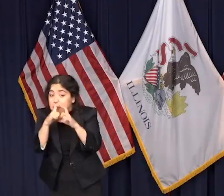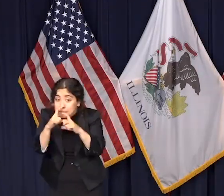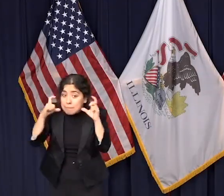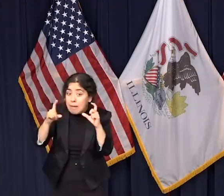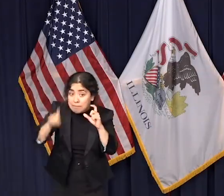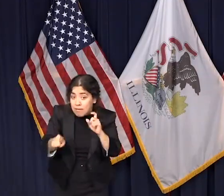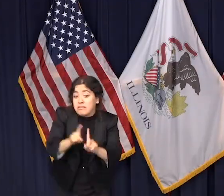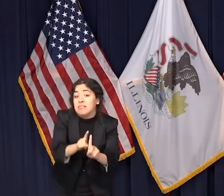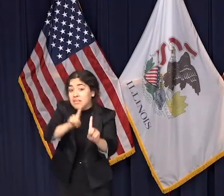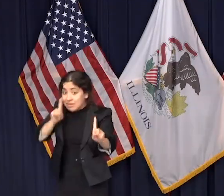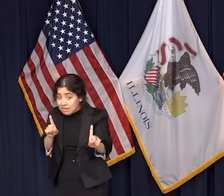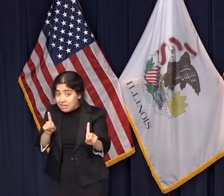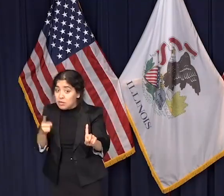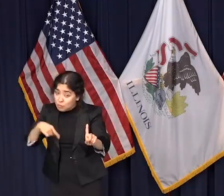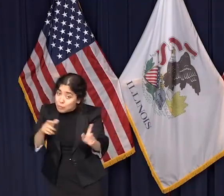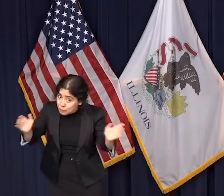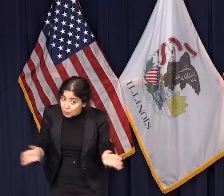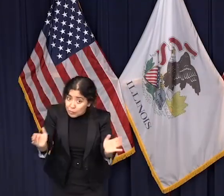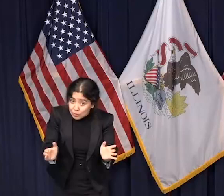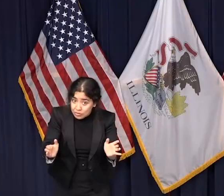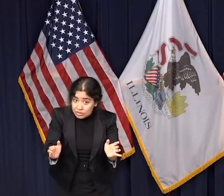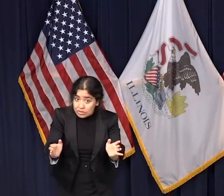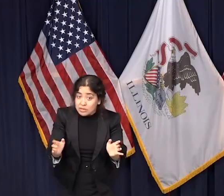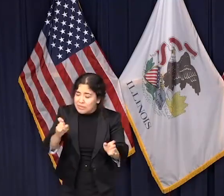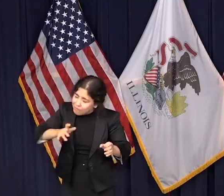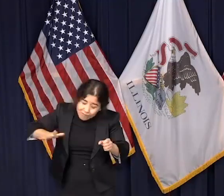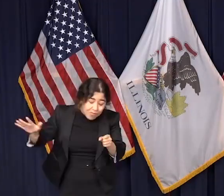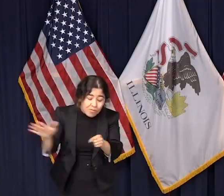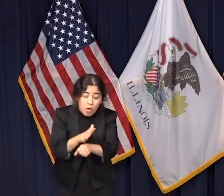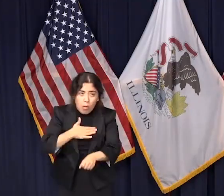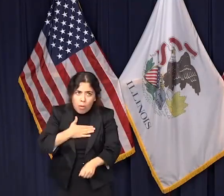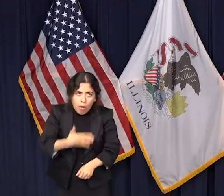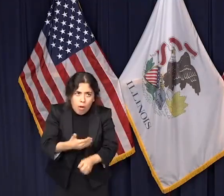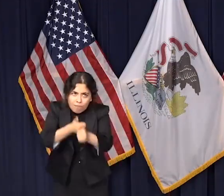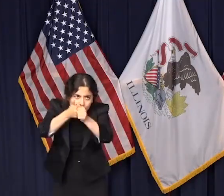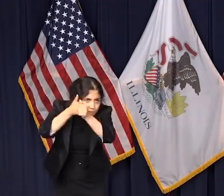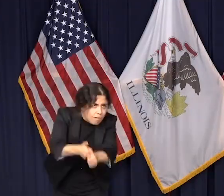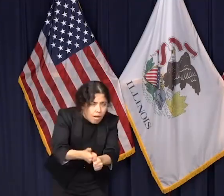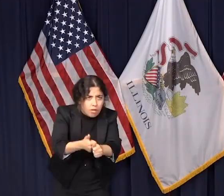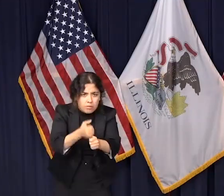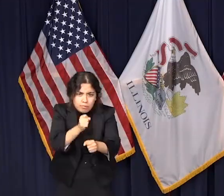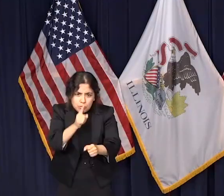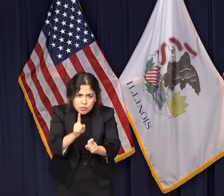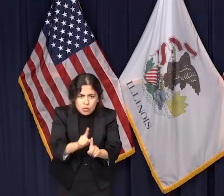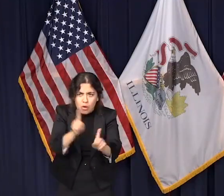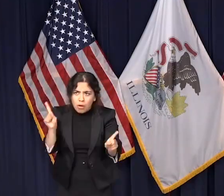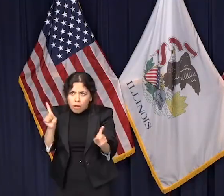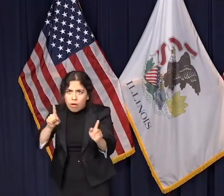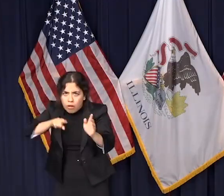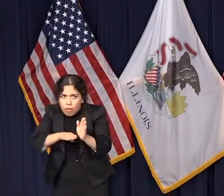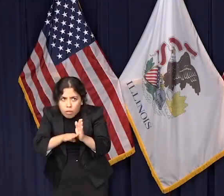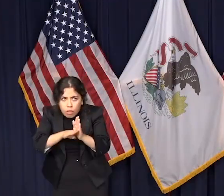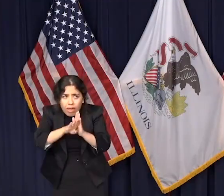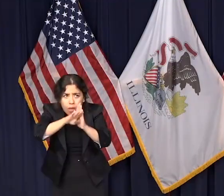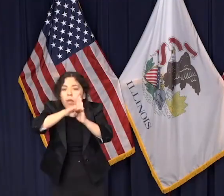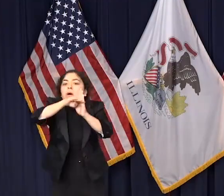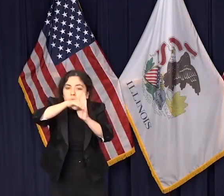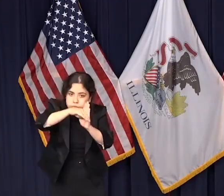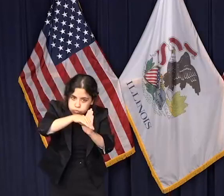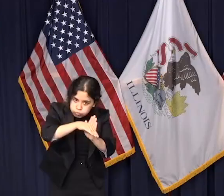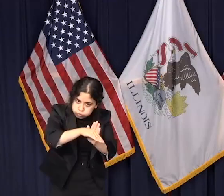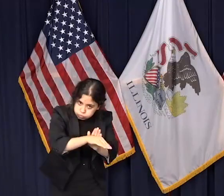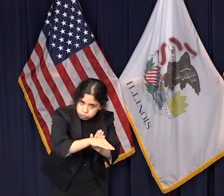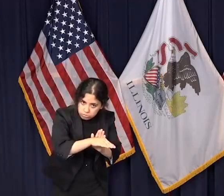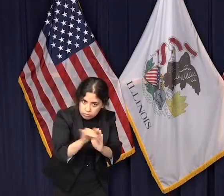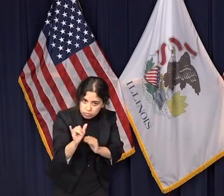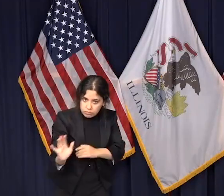high, but we really need like full 100% compliance to really try to keep our rates where they were or keep them lowering. So